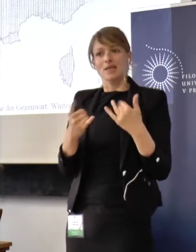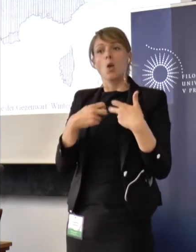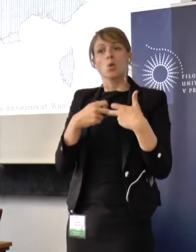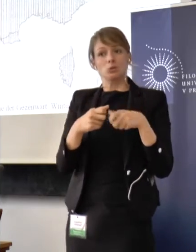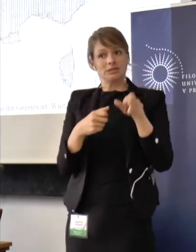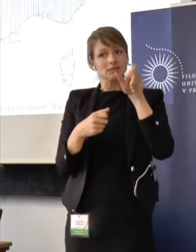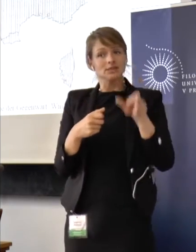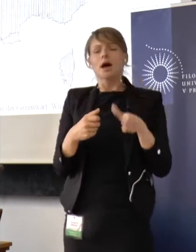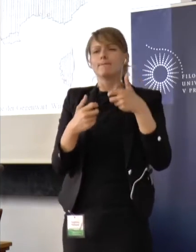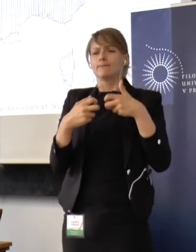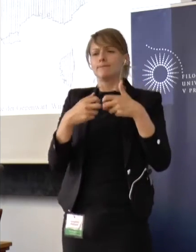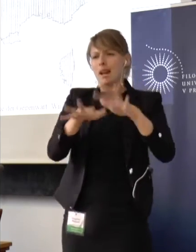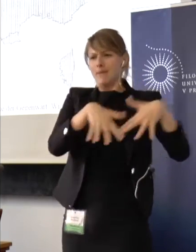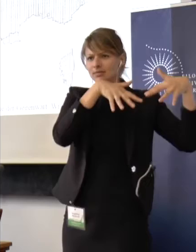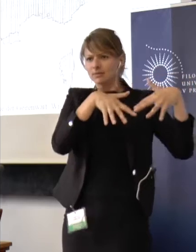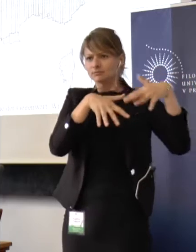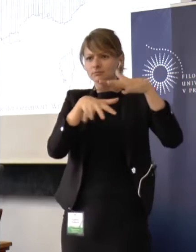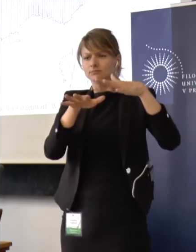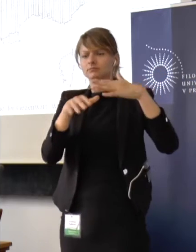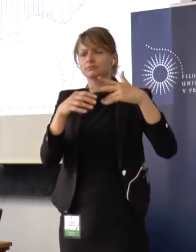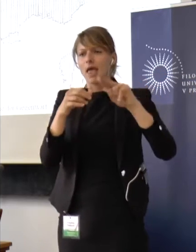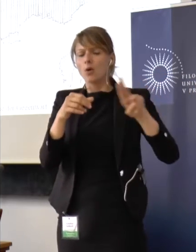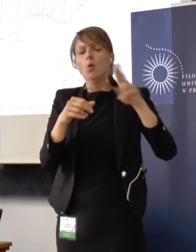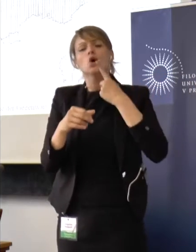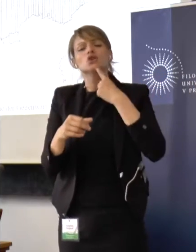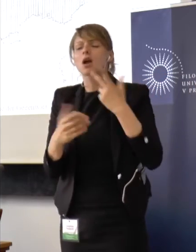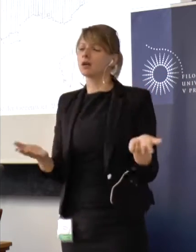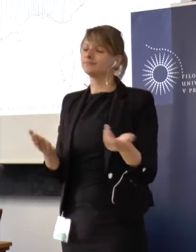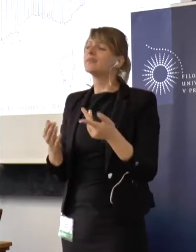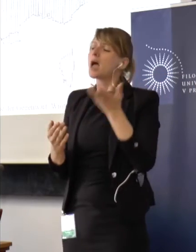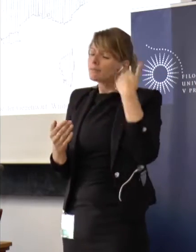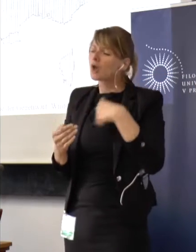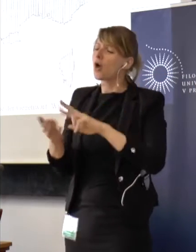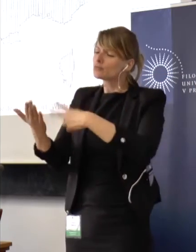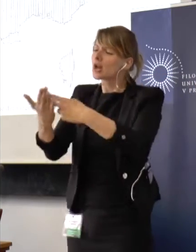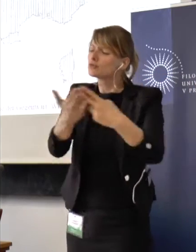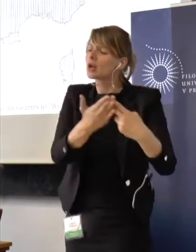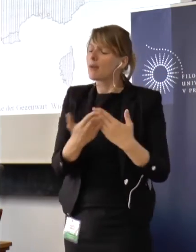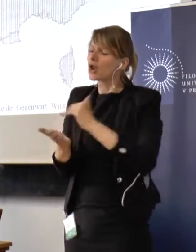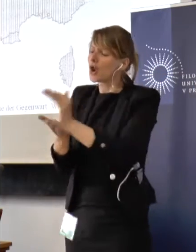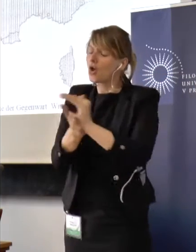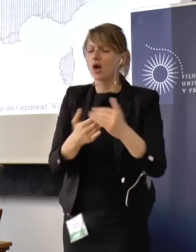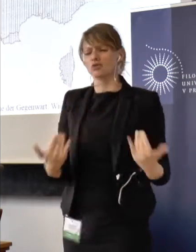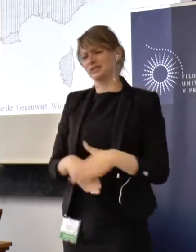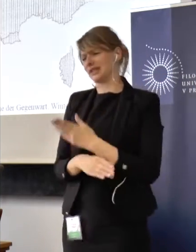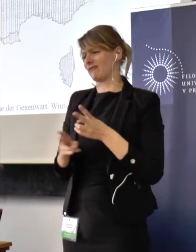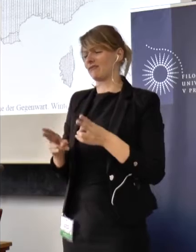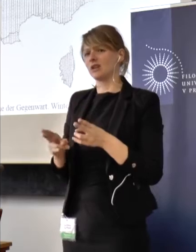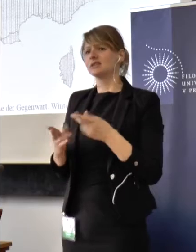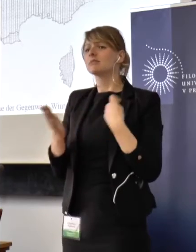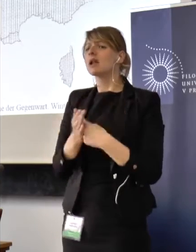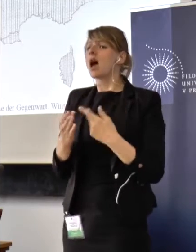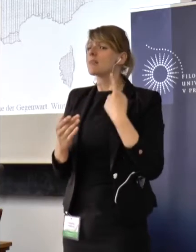translate these laws into German. So the linguistic service also has some problems. But